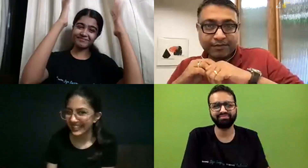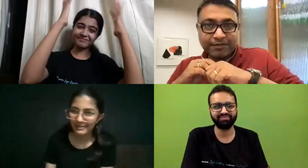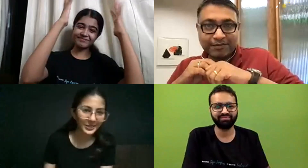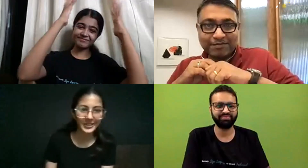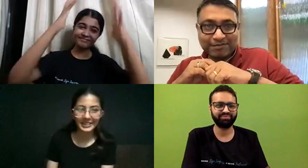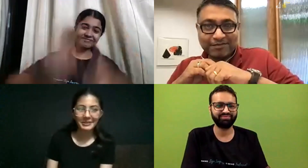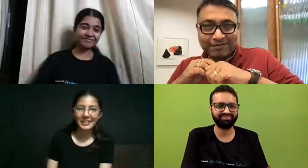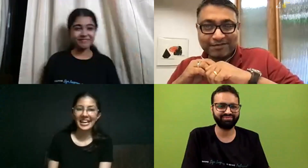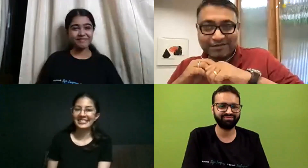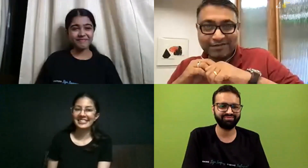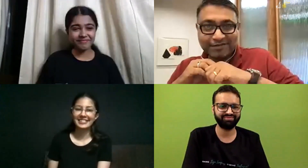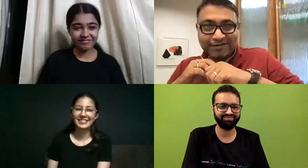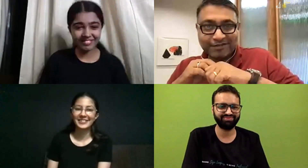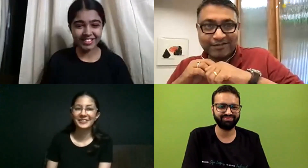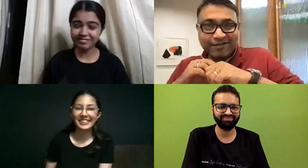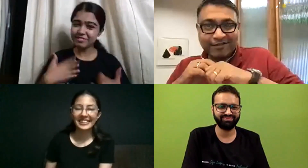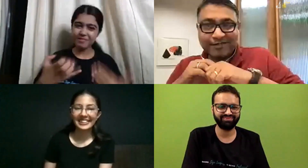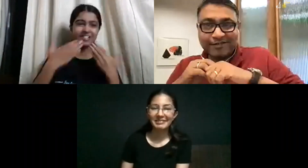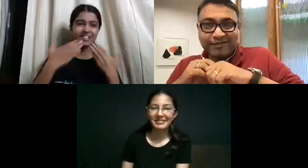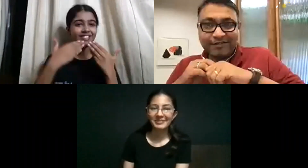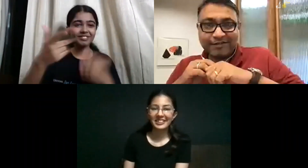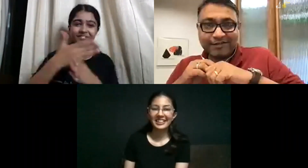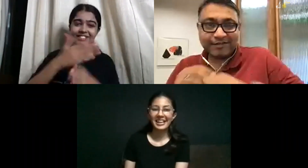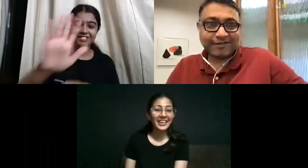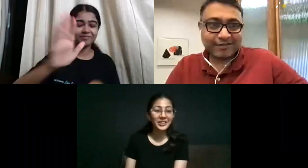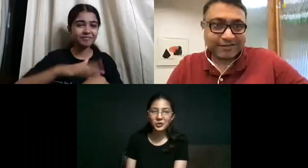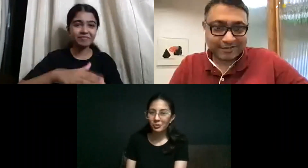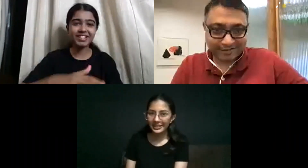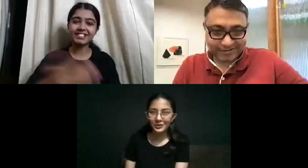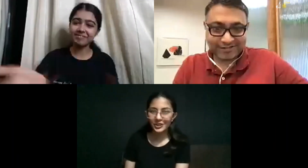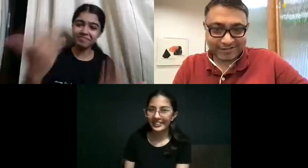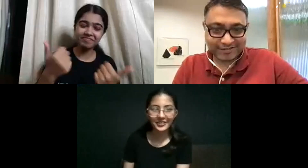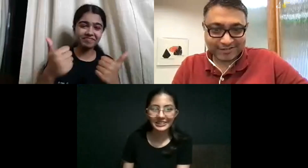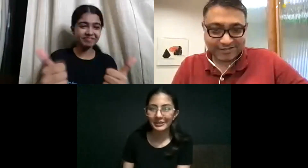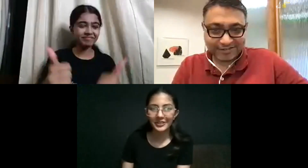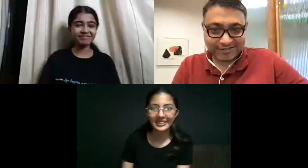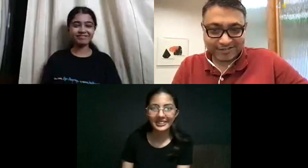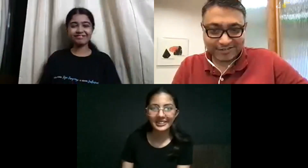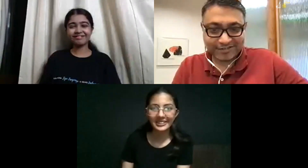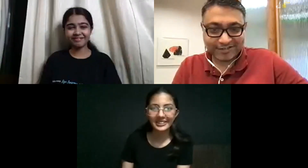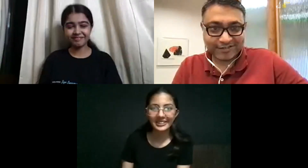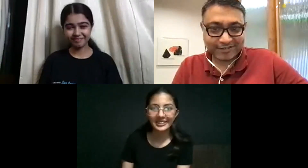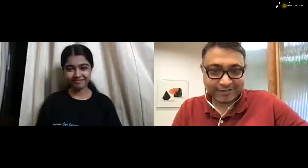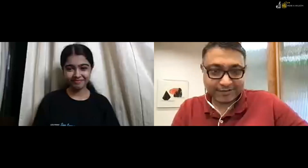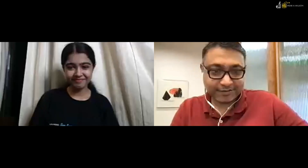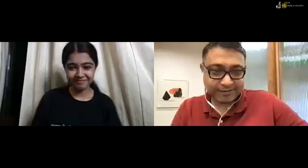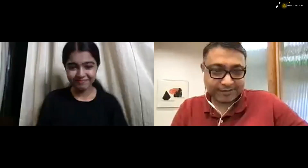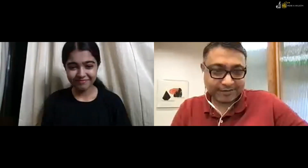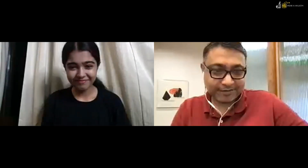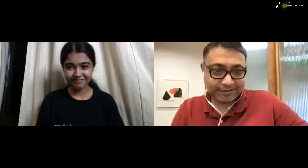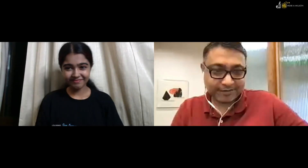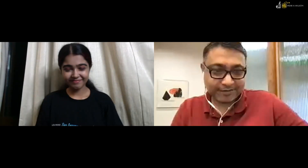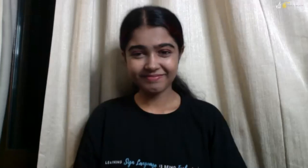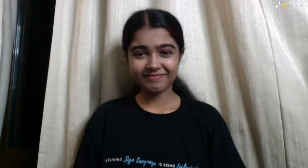Yes, absolutely. Waving hands to you. Thank you so much for sharing your experience and doing all this.